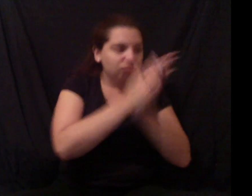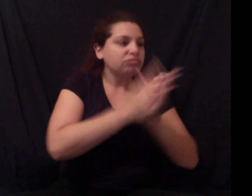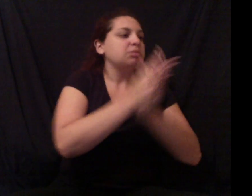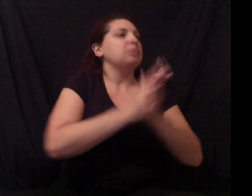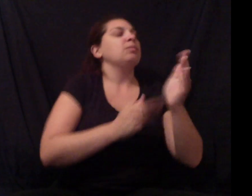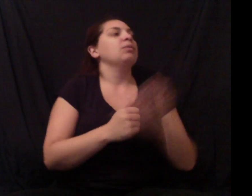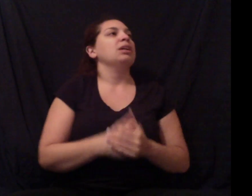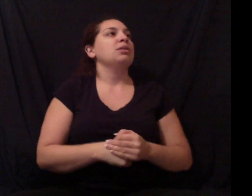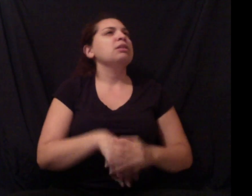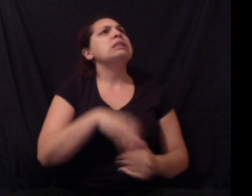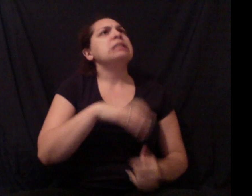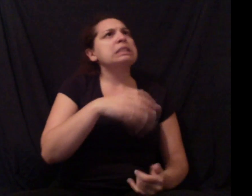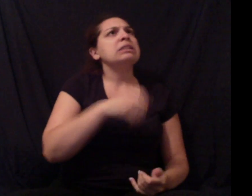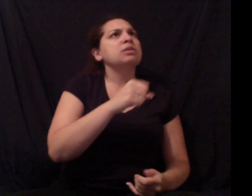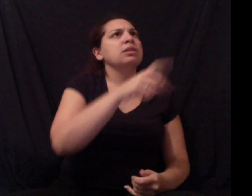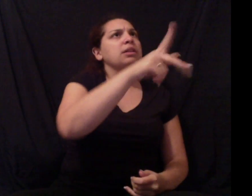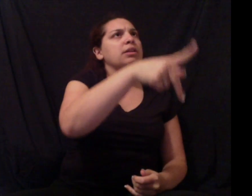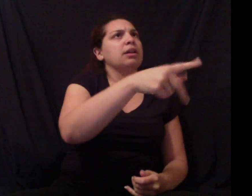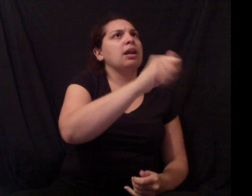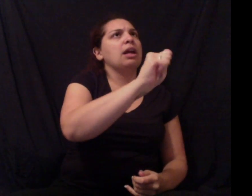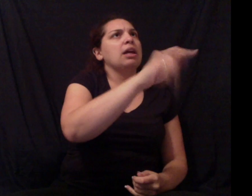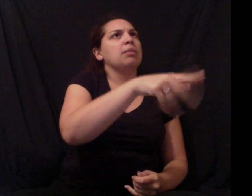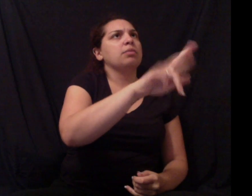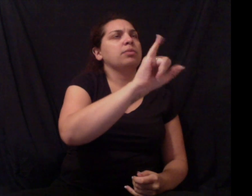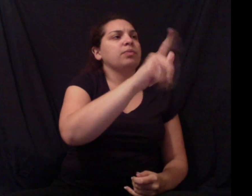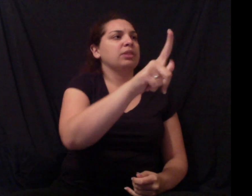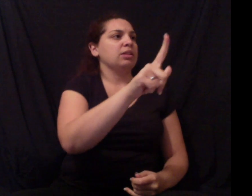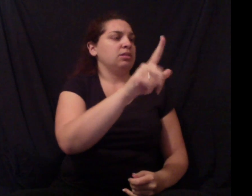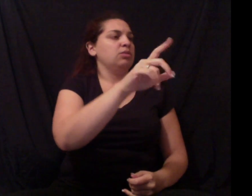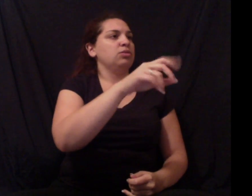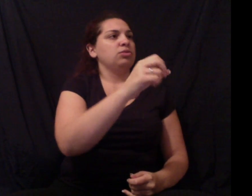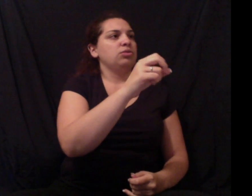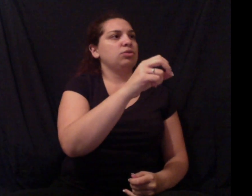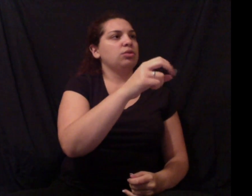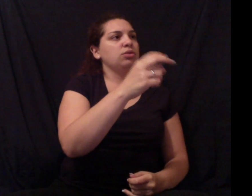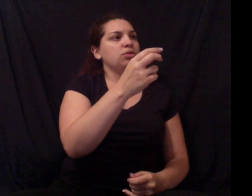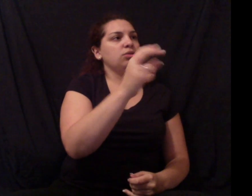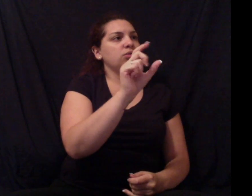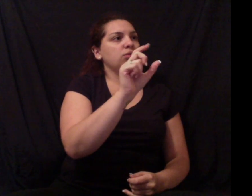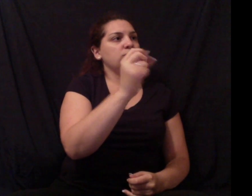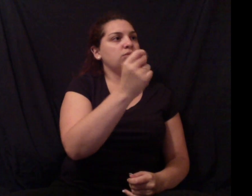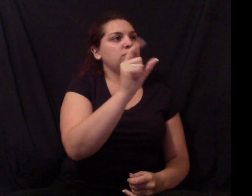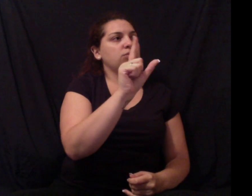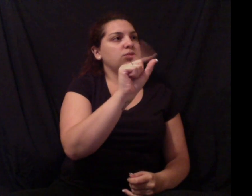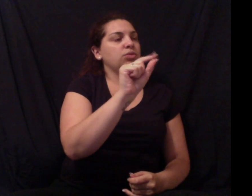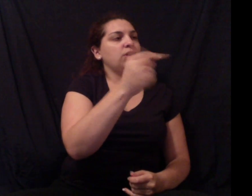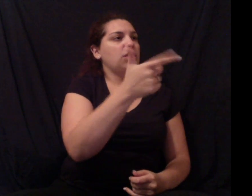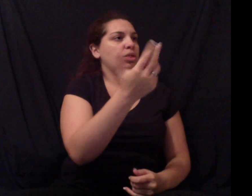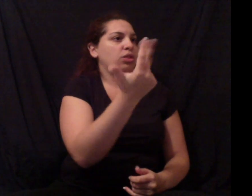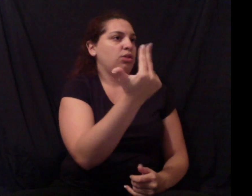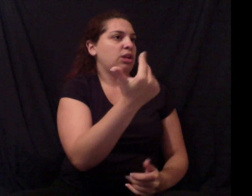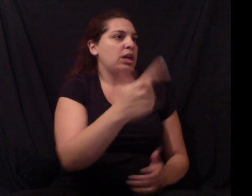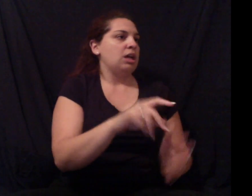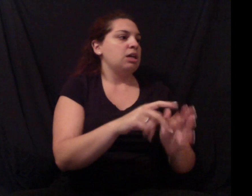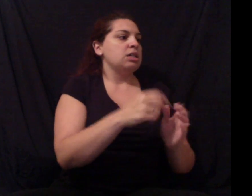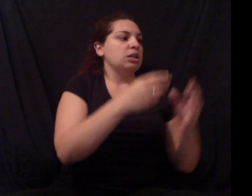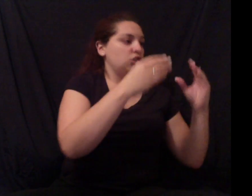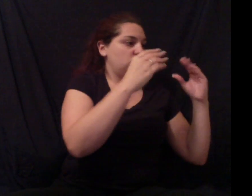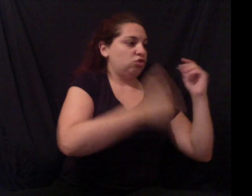So it was April of 2013. Quit giving lessons. I finished up my last semester at college, and just,